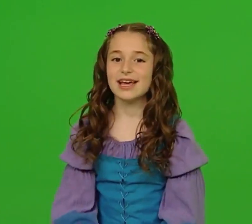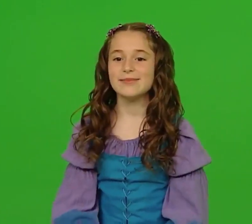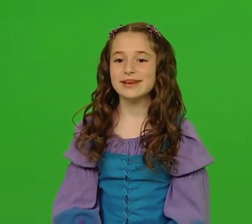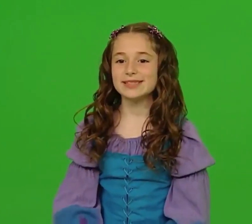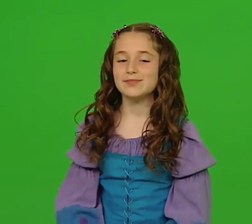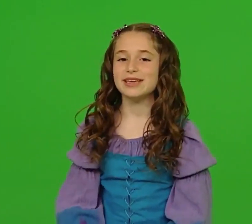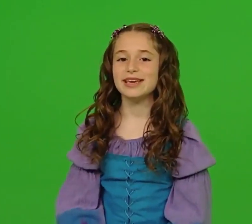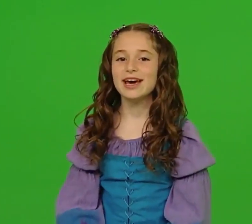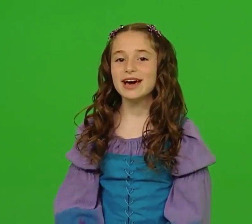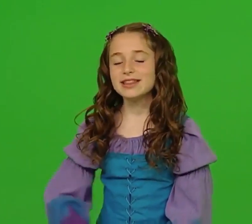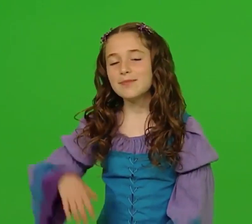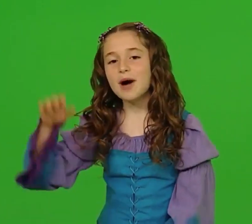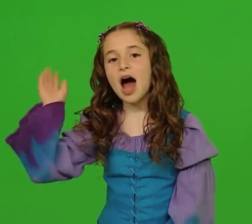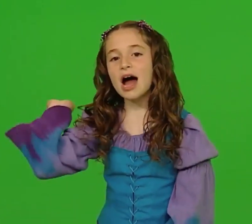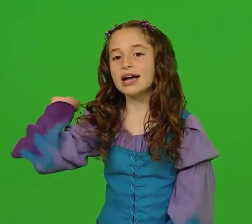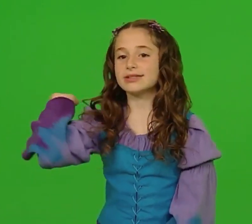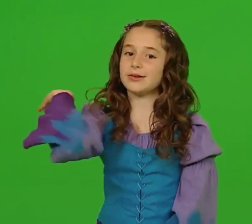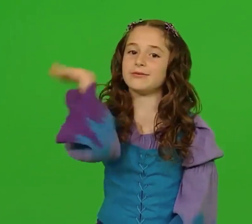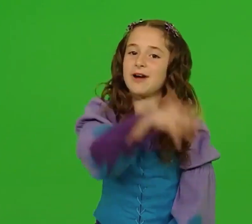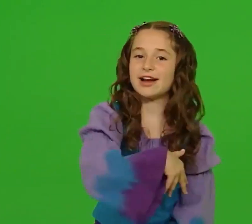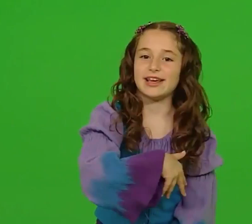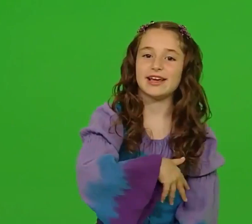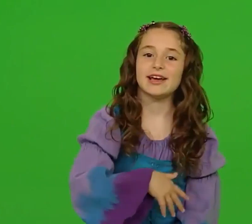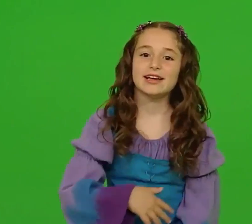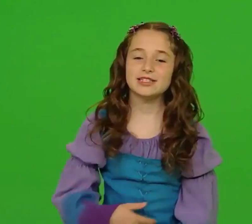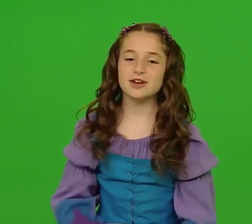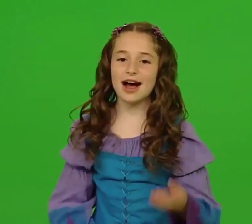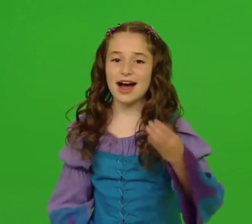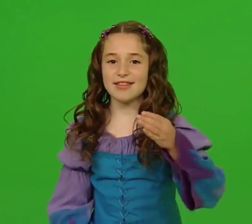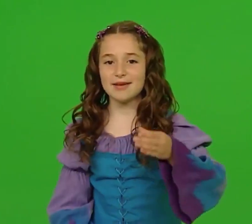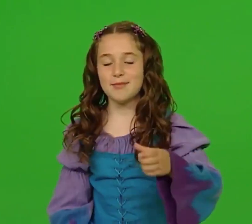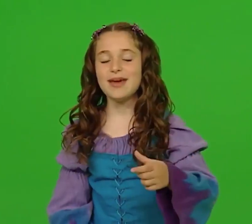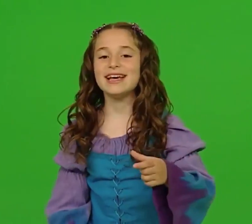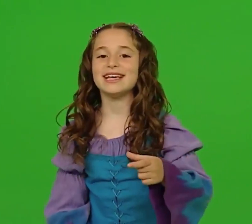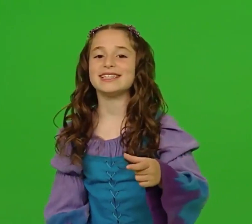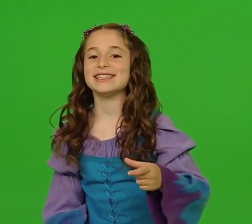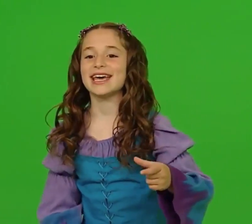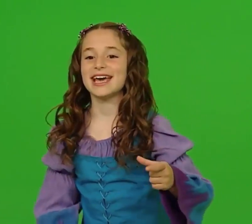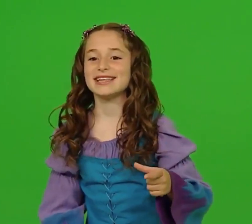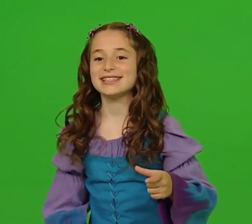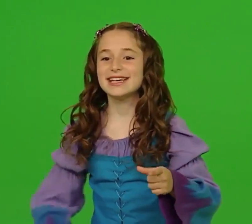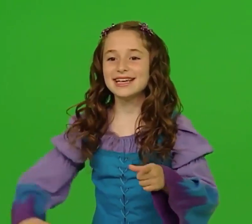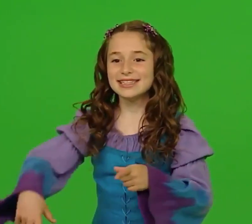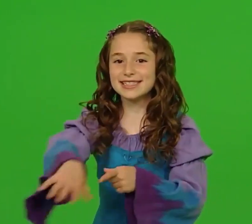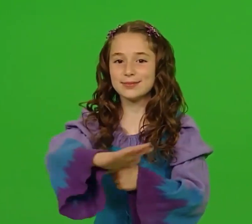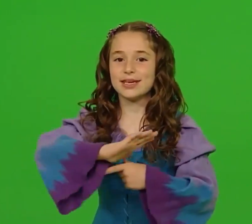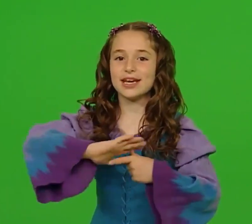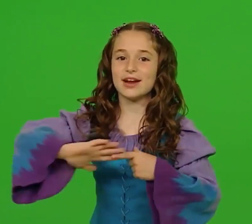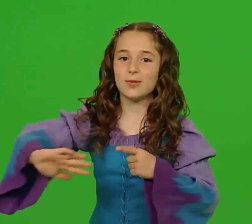Said Miss Bee, "The pies are runny. Try the biscuits smeared